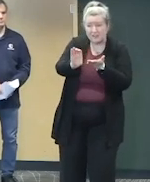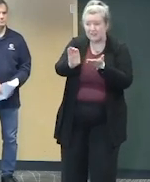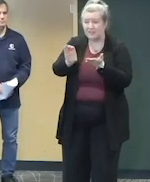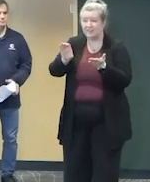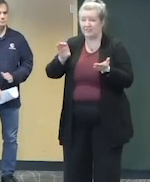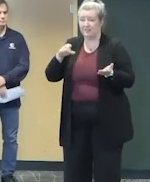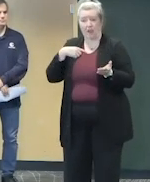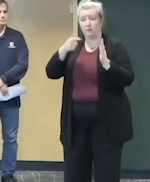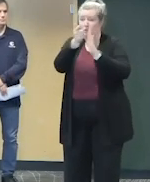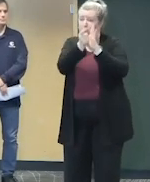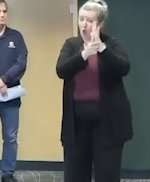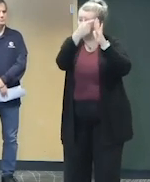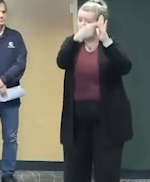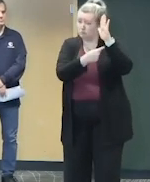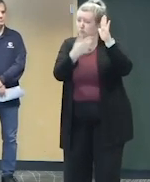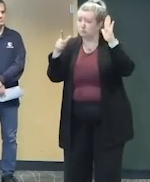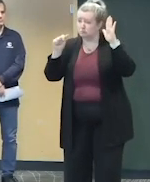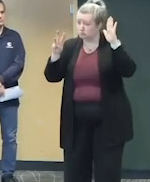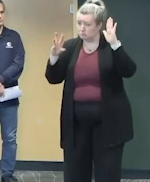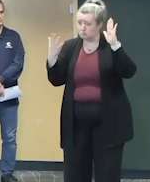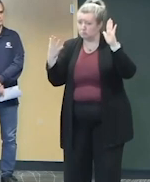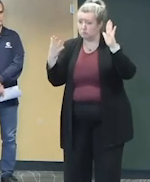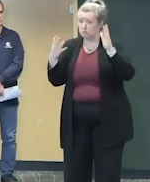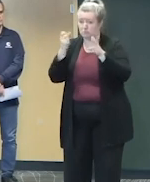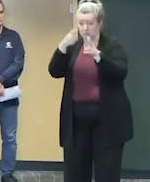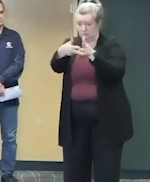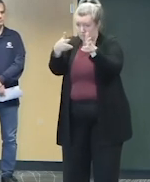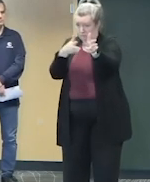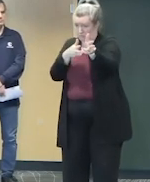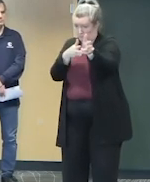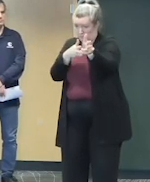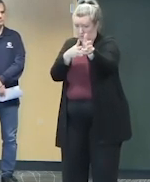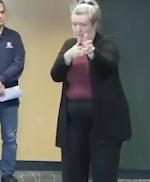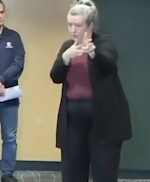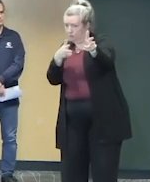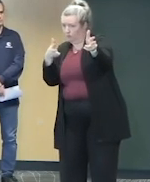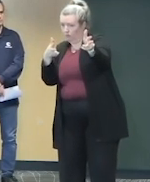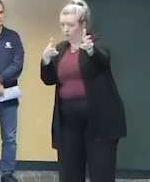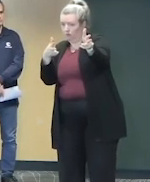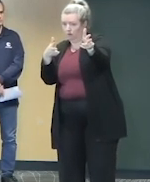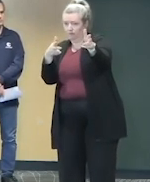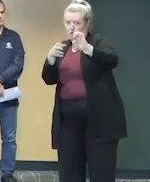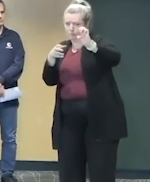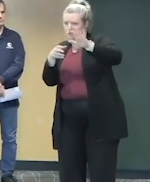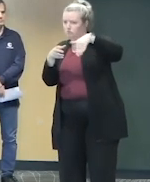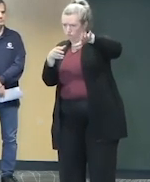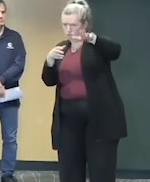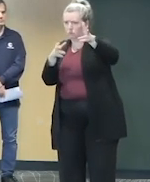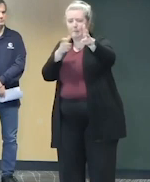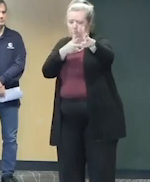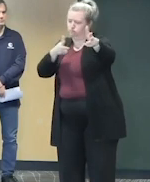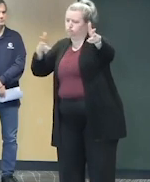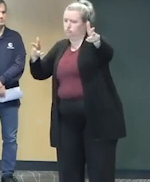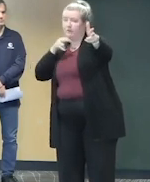NJ 39:4-92.0. If first responders are on the shoulder, move over one lane if possible. If it's not possible, make sure you slow down